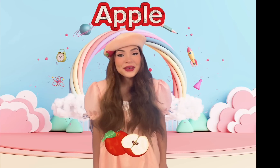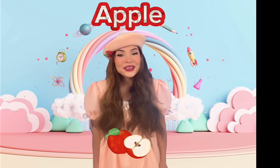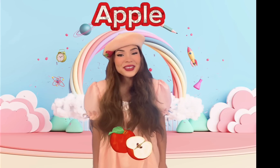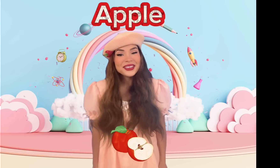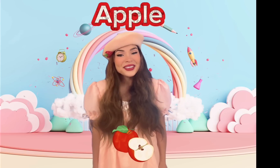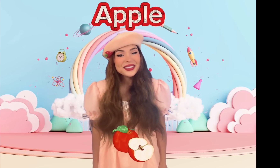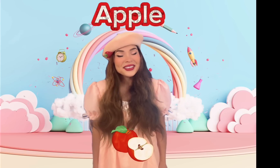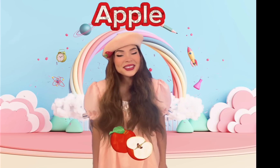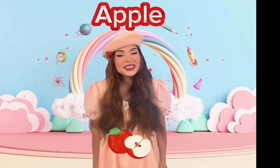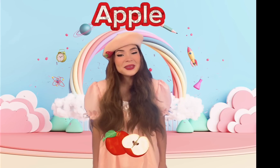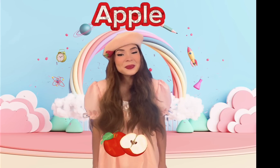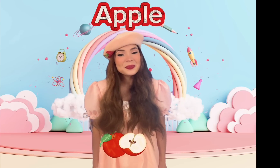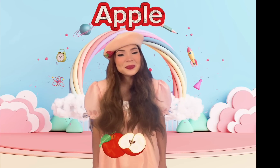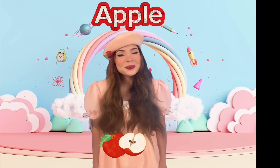Apple.